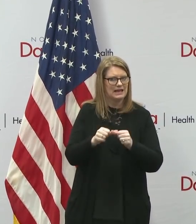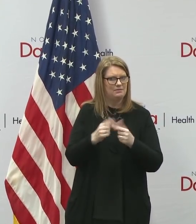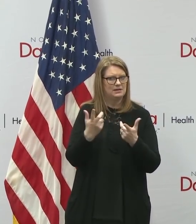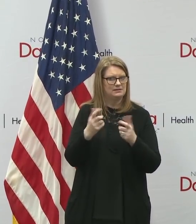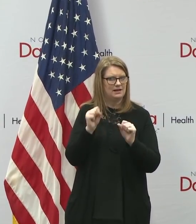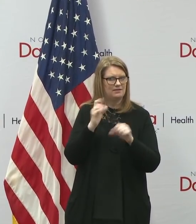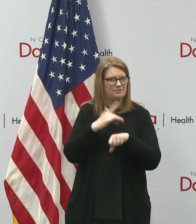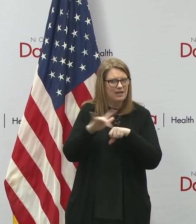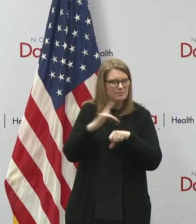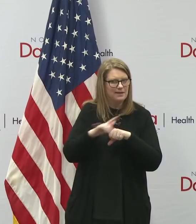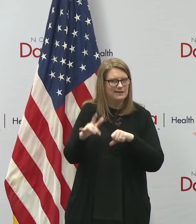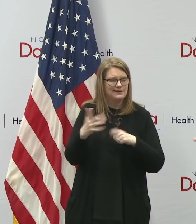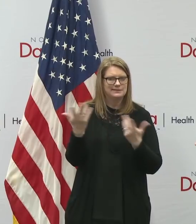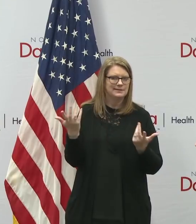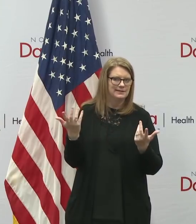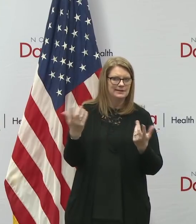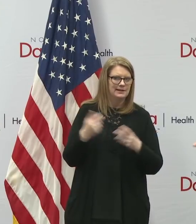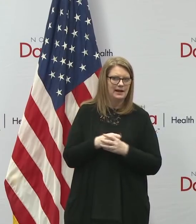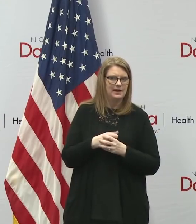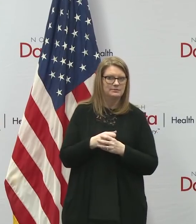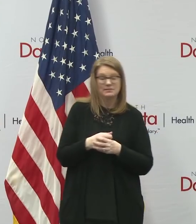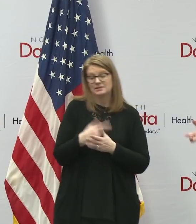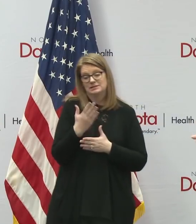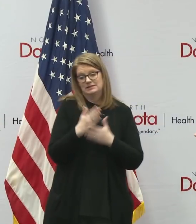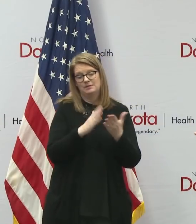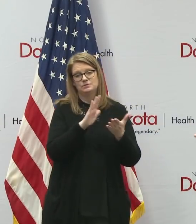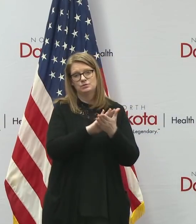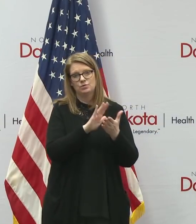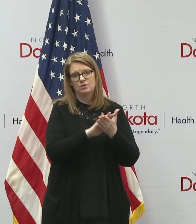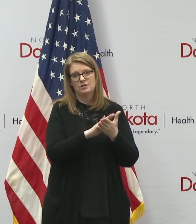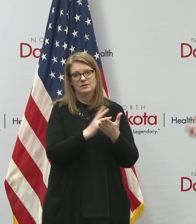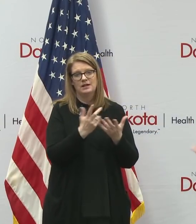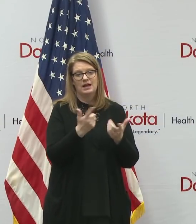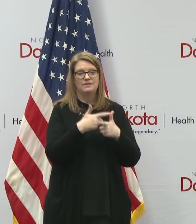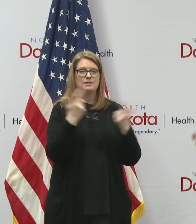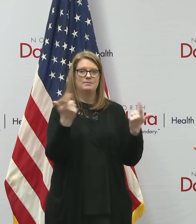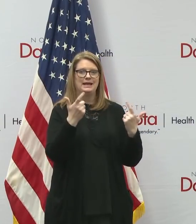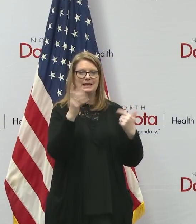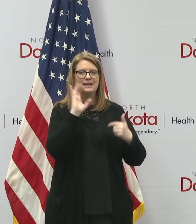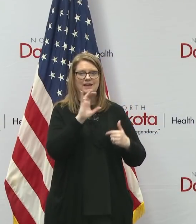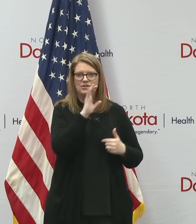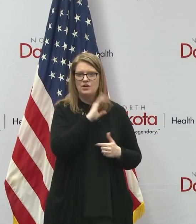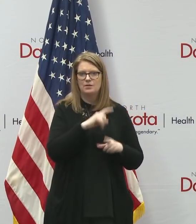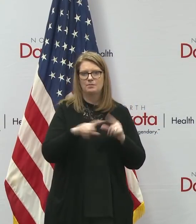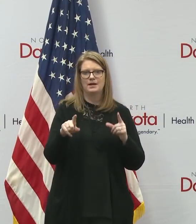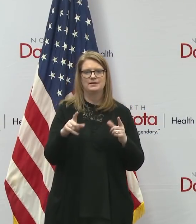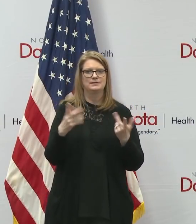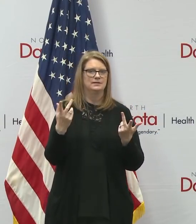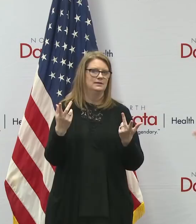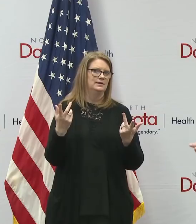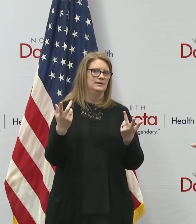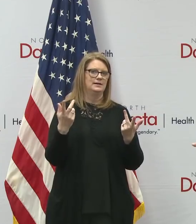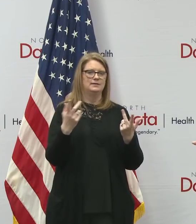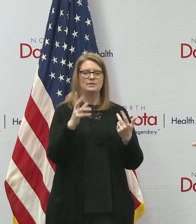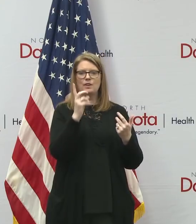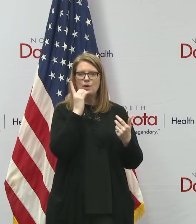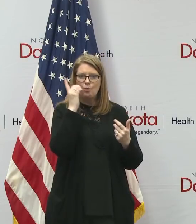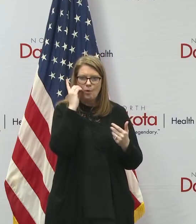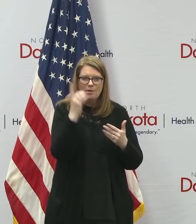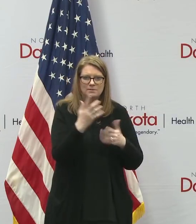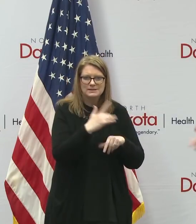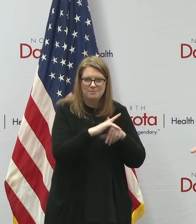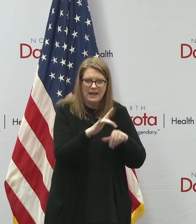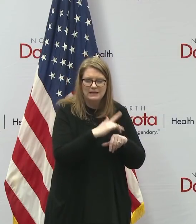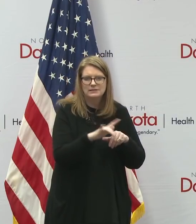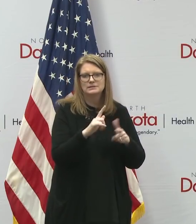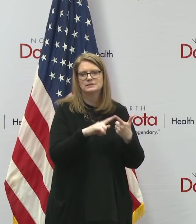site. I know there are probably some schools with a robust cafeteria, but the physical plant, the dorm space,